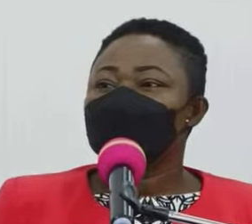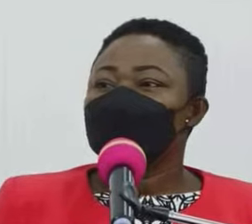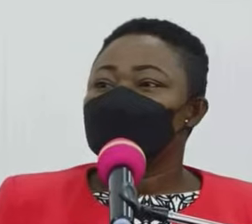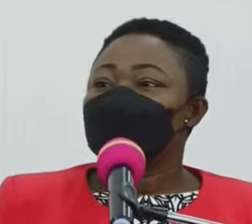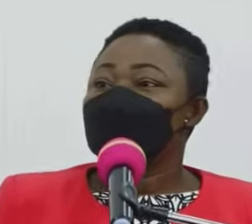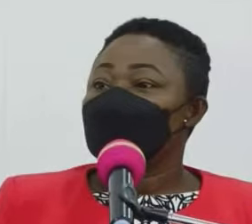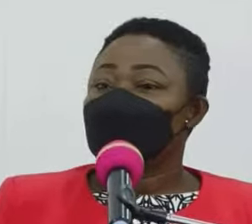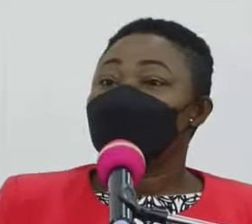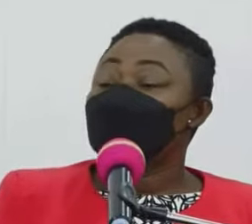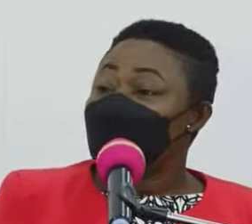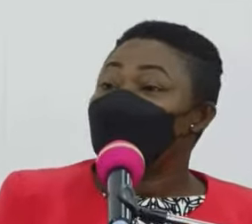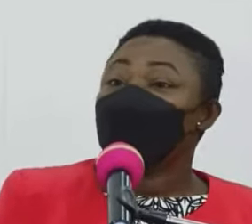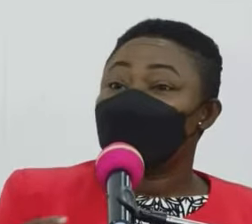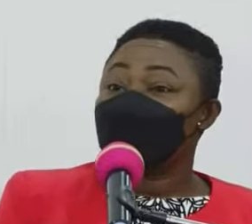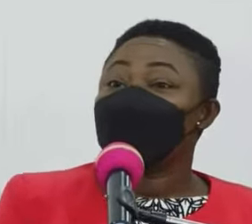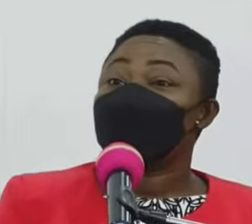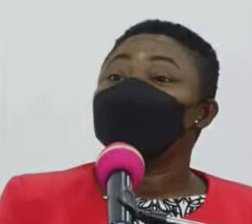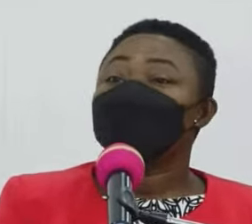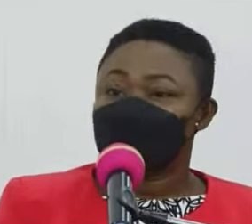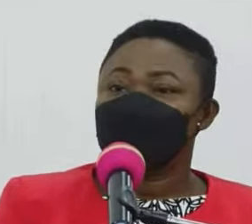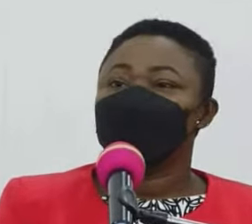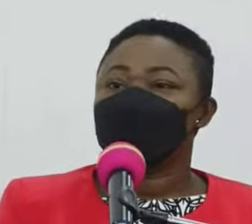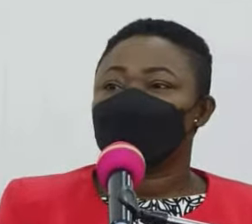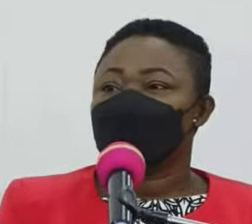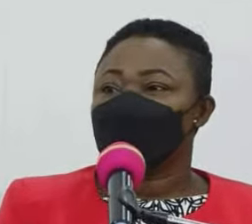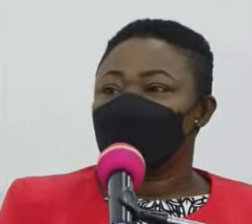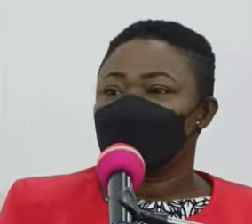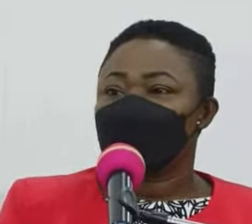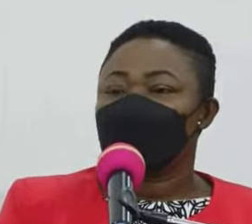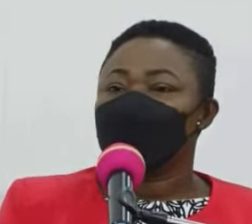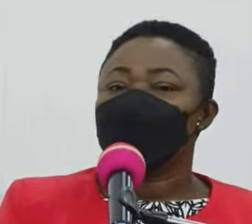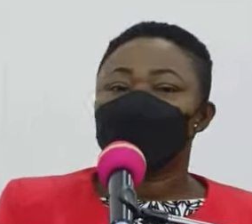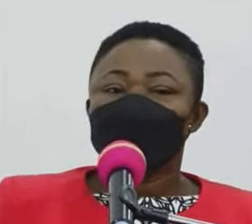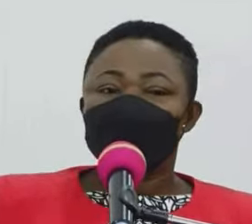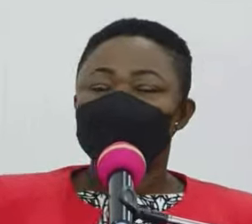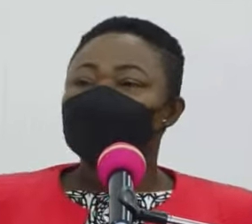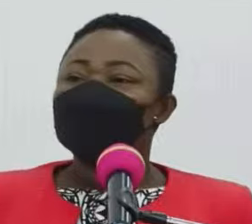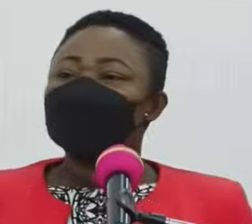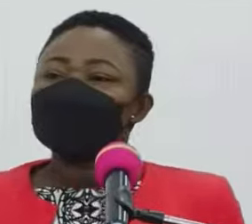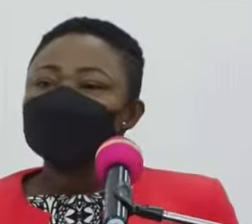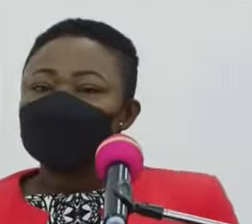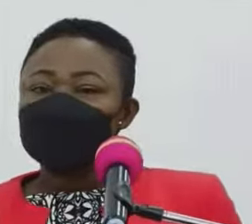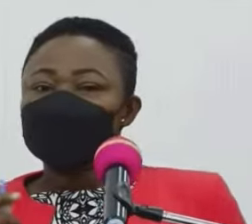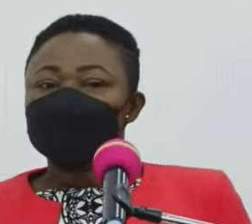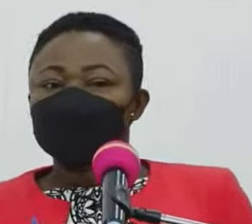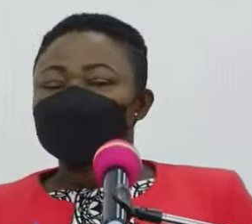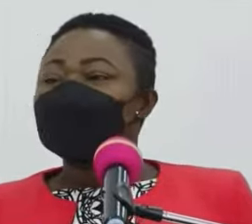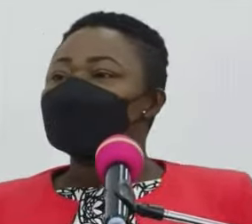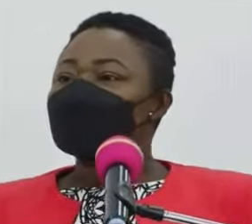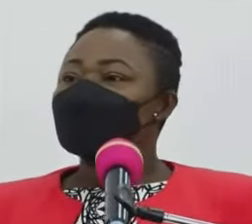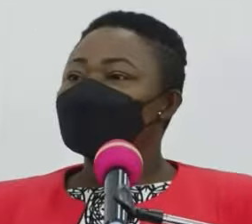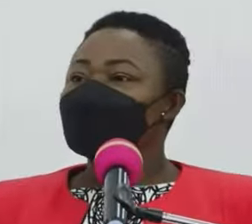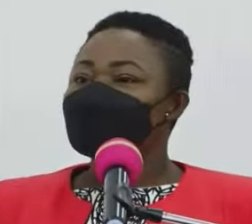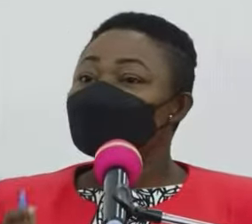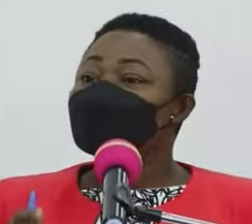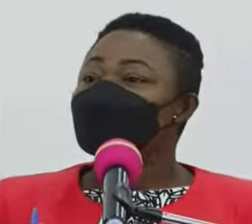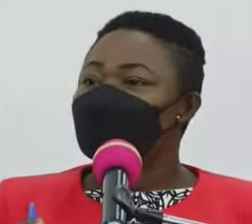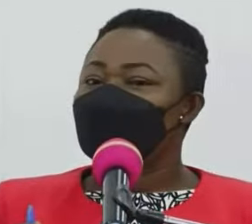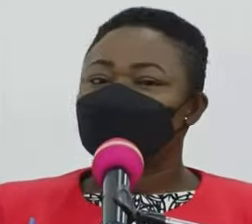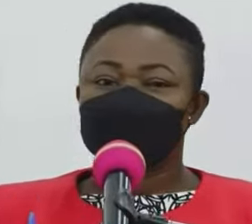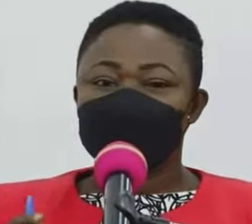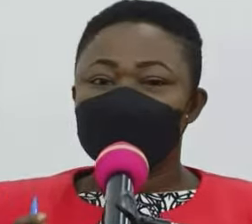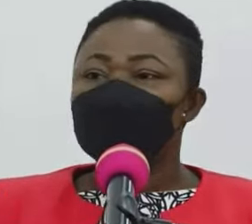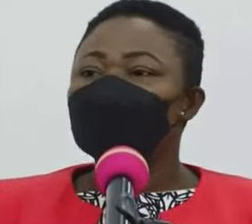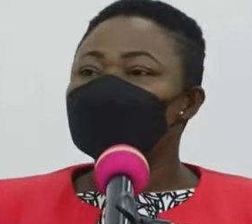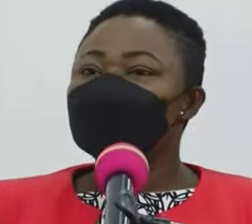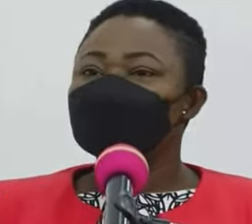vessels are we talking about? At the fishing harbor. Okay. And I knew GMA was doing a safety